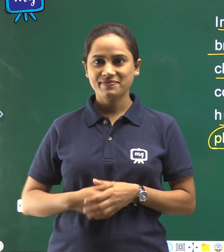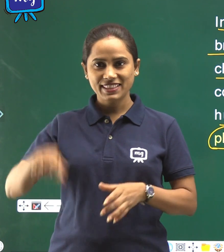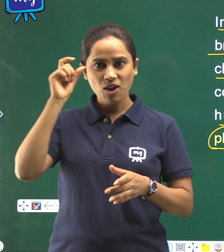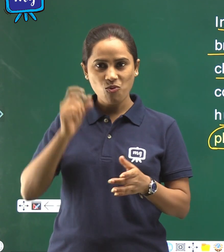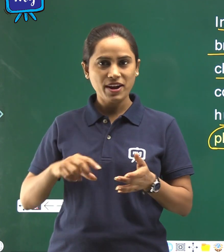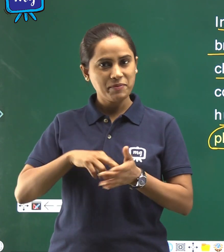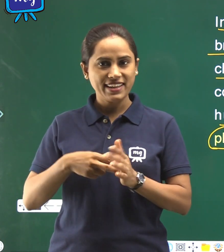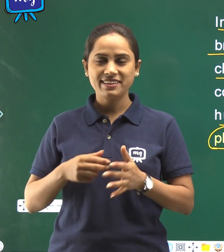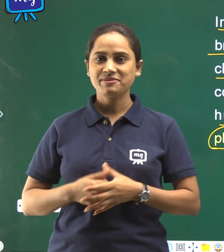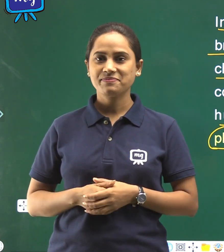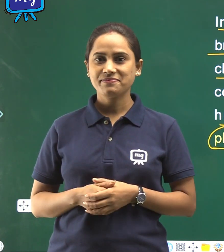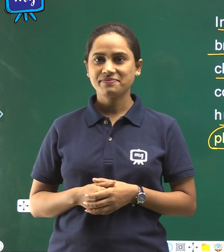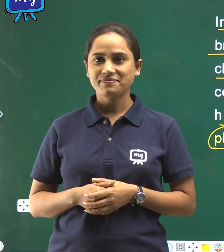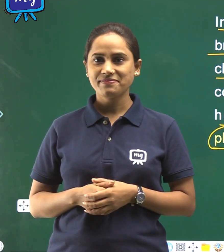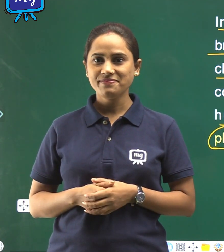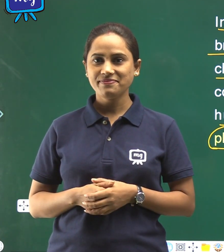Word meaning: